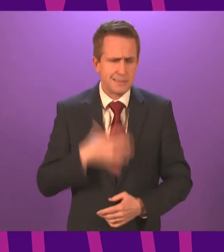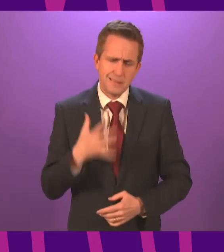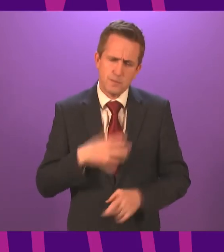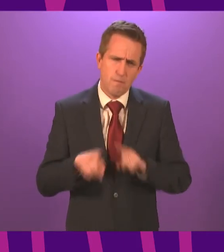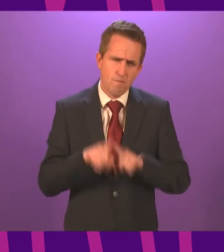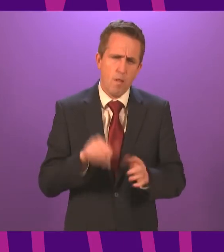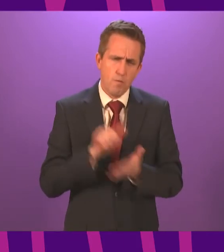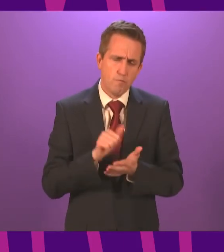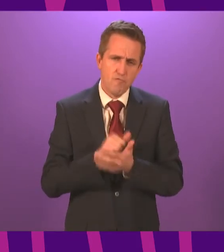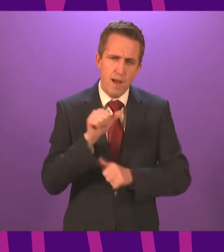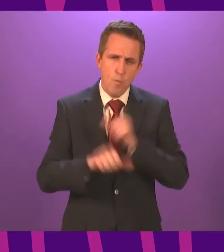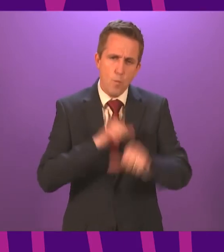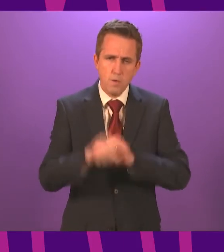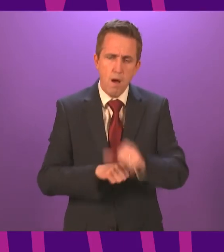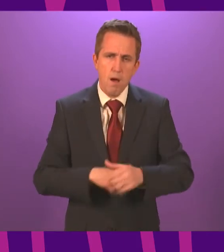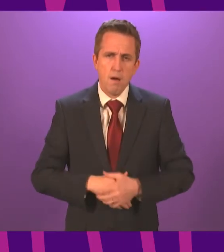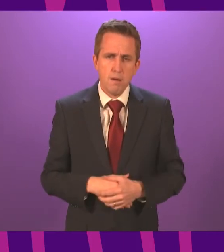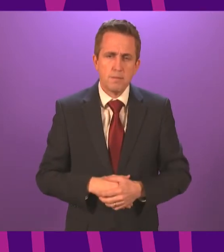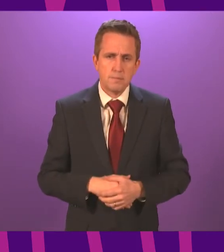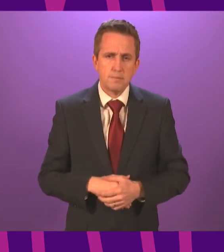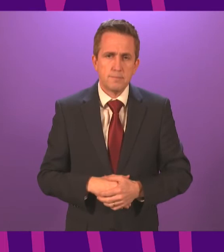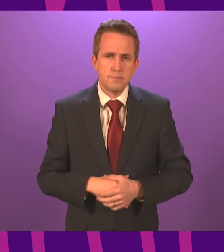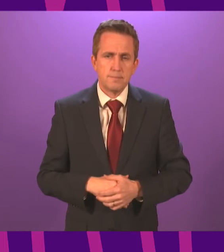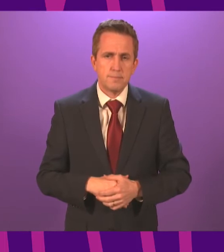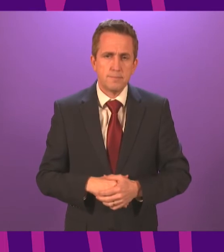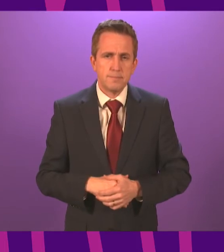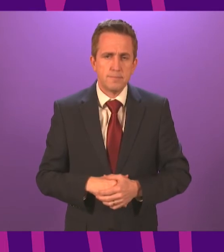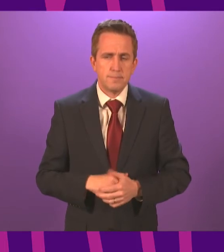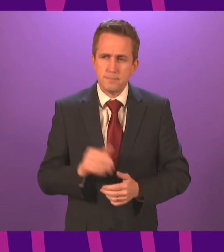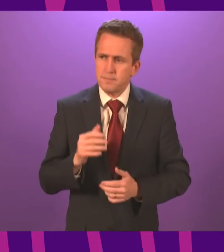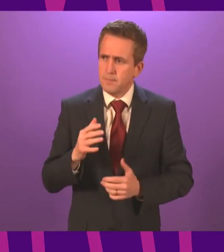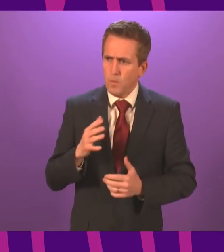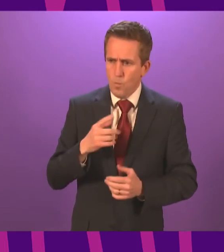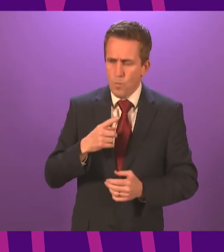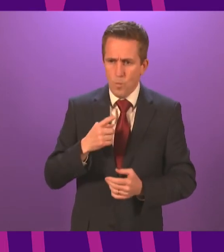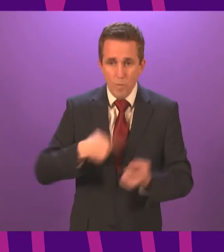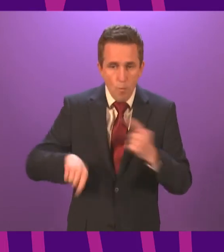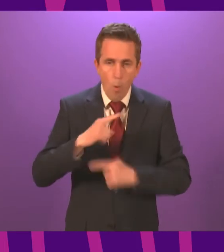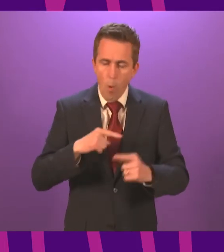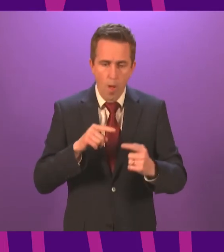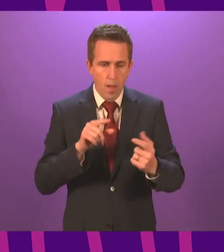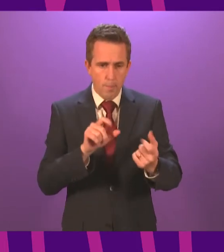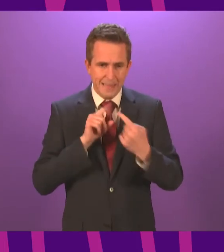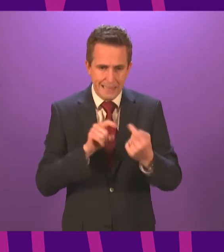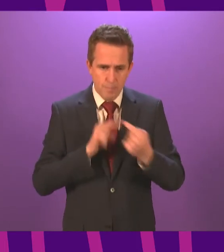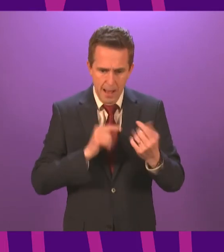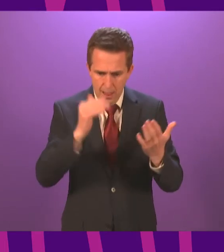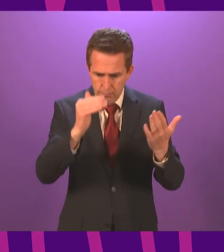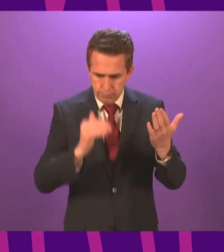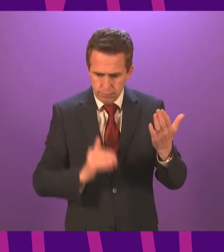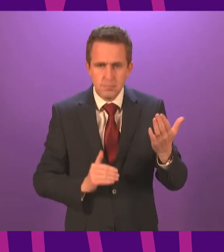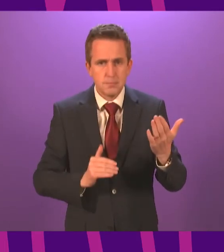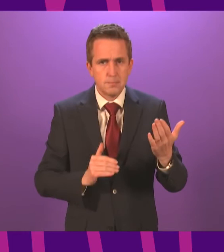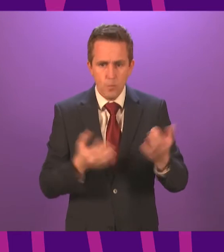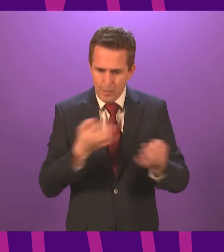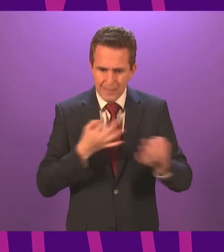Presiding Officer. And the reason that is important is because every one of us knows that our inboxes are full. They're full of questions, and we have a